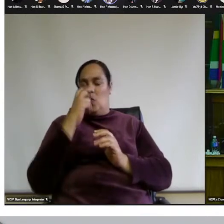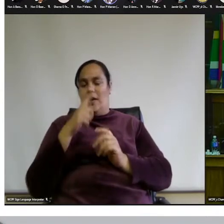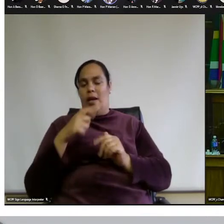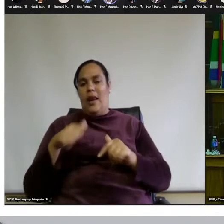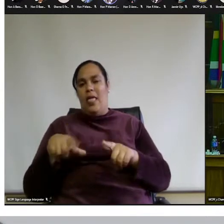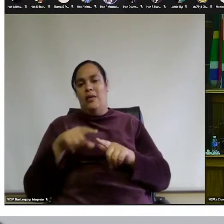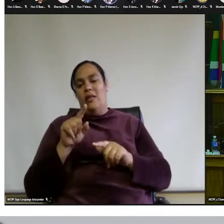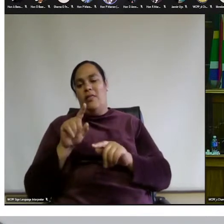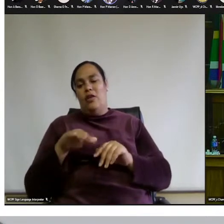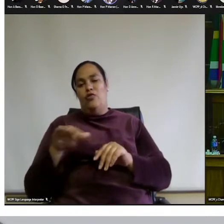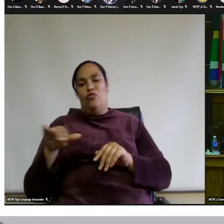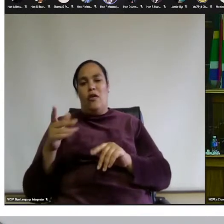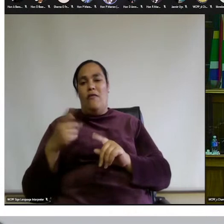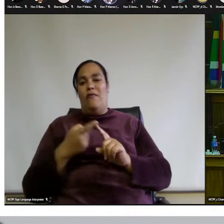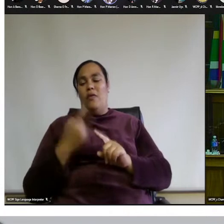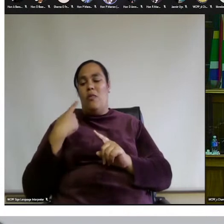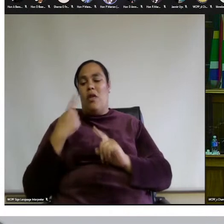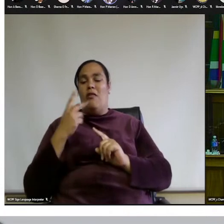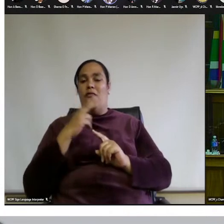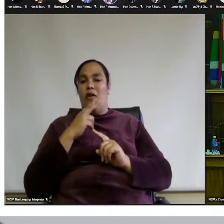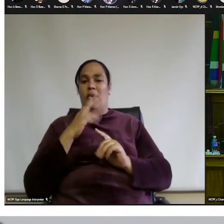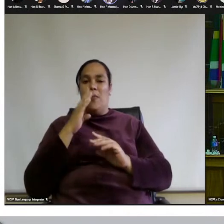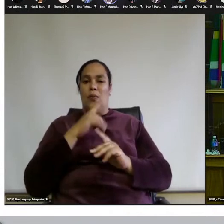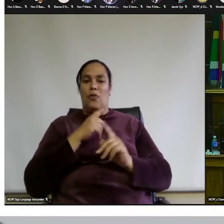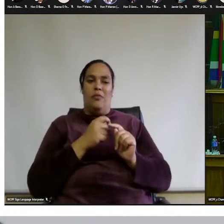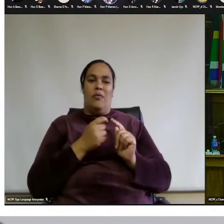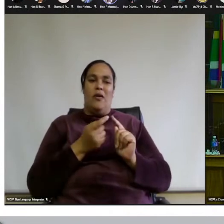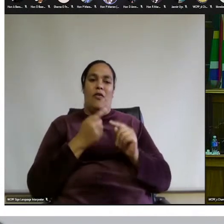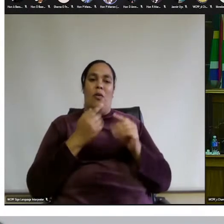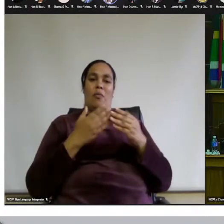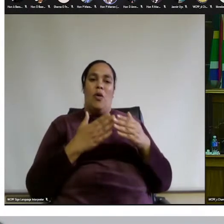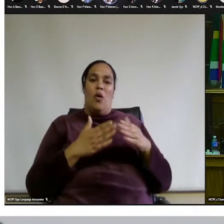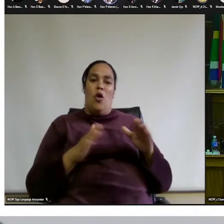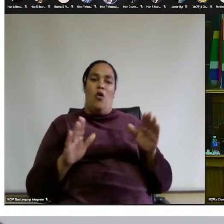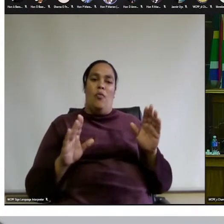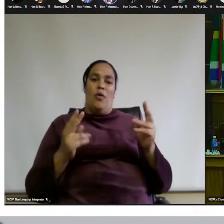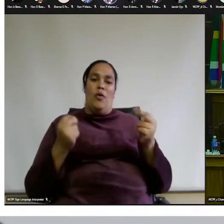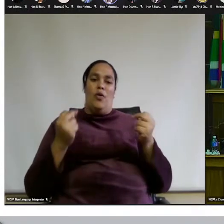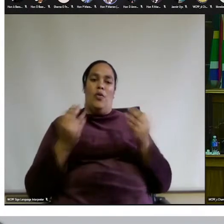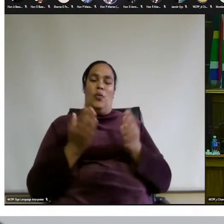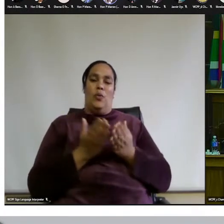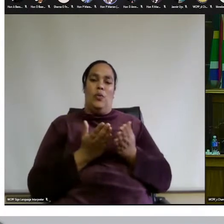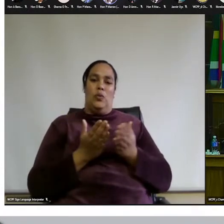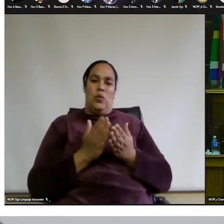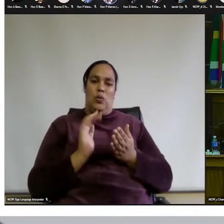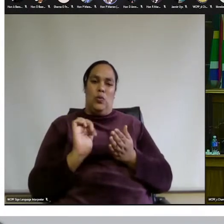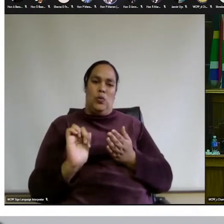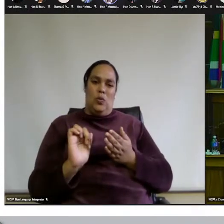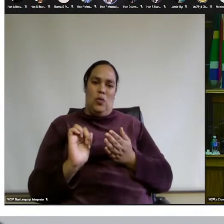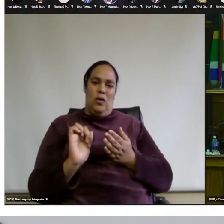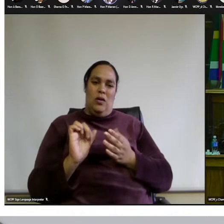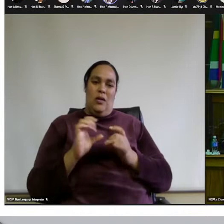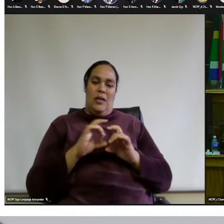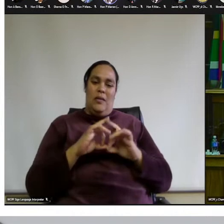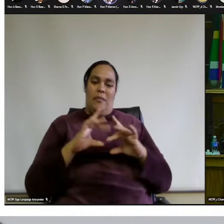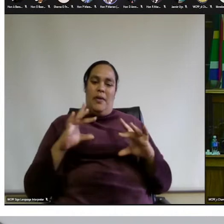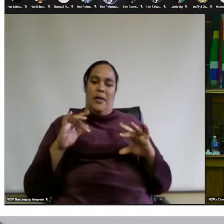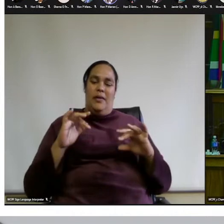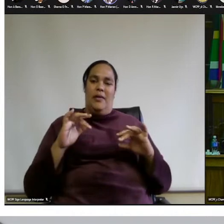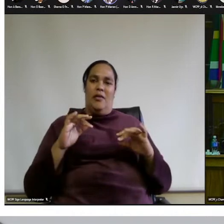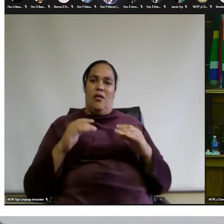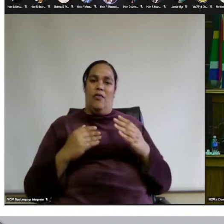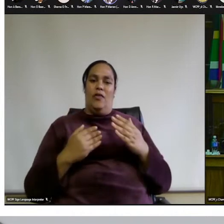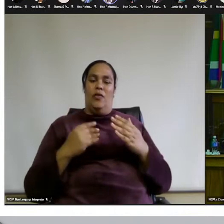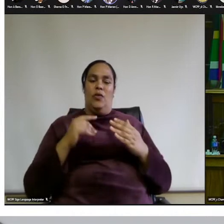kids until last Friday had been without transport since the opening of the new school at the beginning of the current school